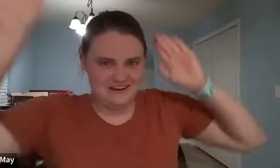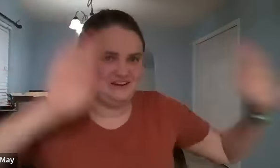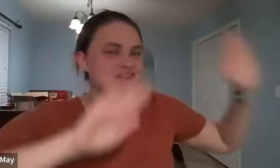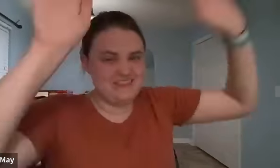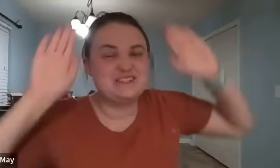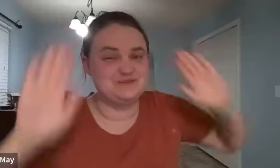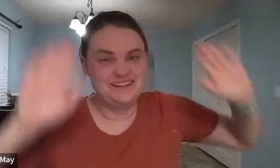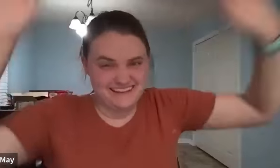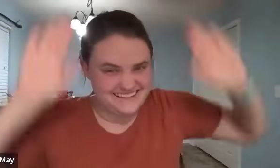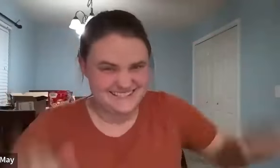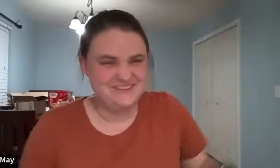You're like, this is really awesome.